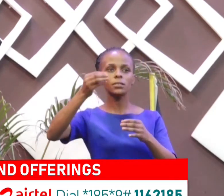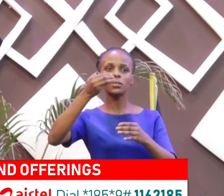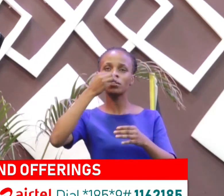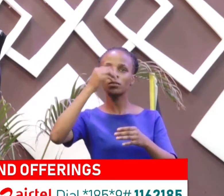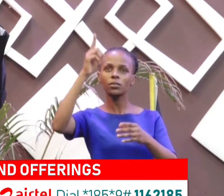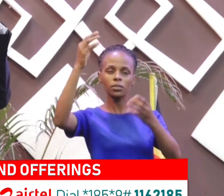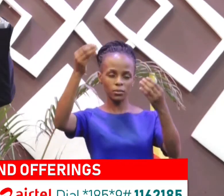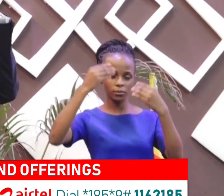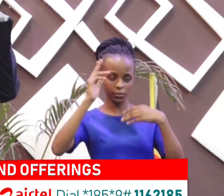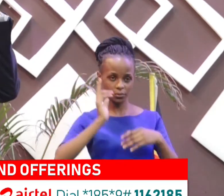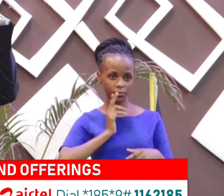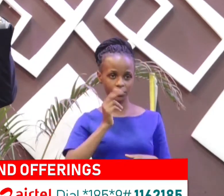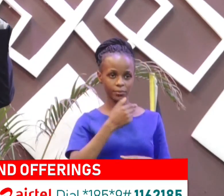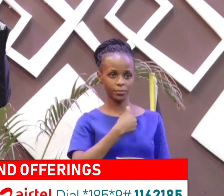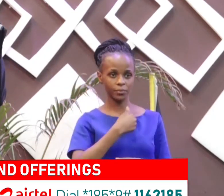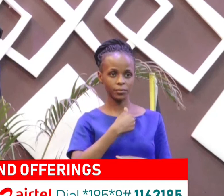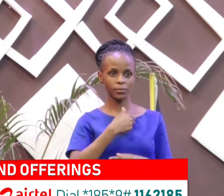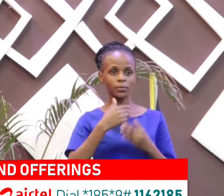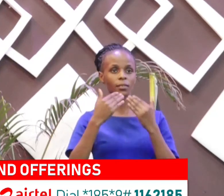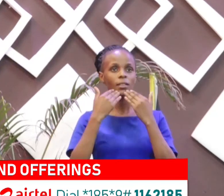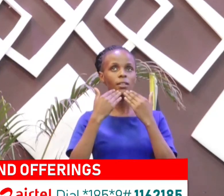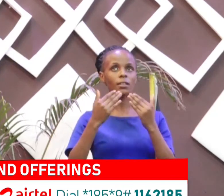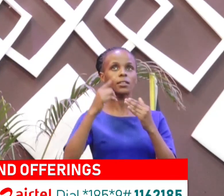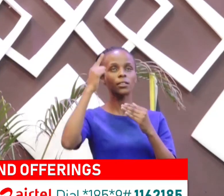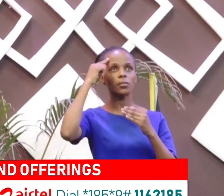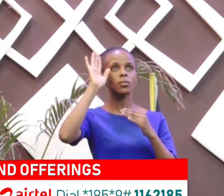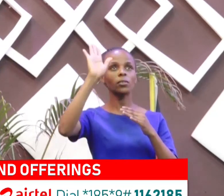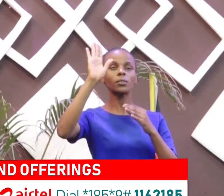Thank you for the spiritual food that you've given to us.